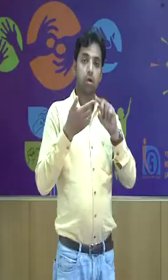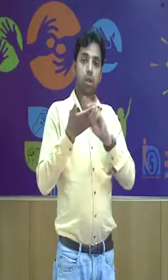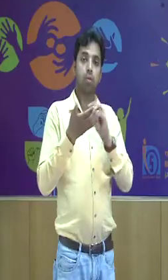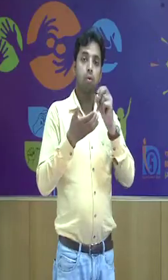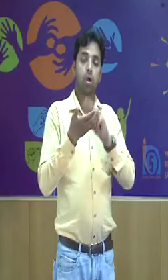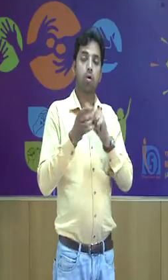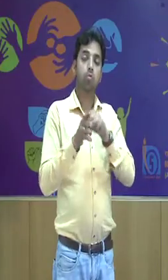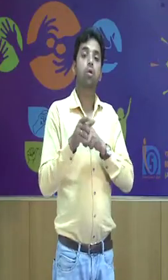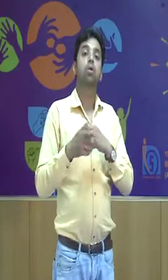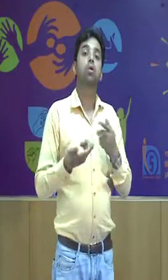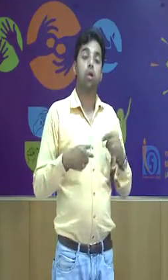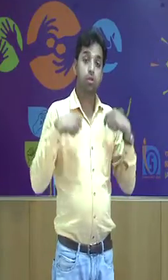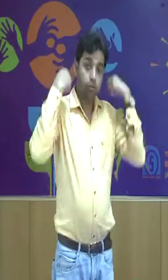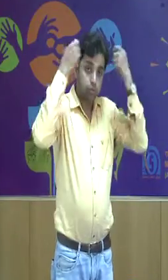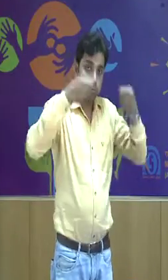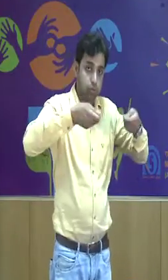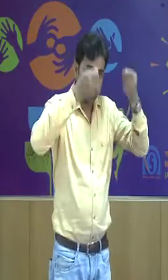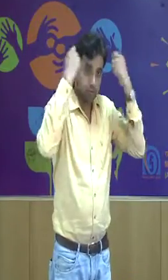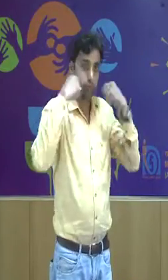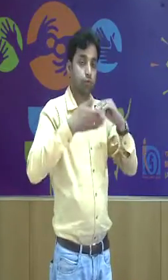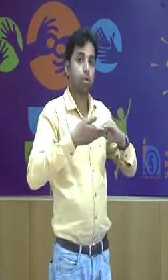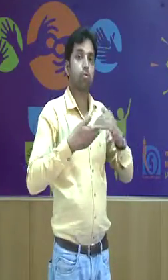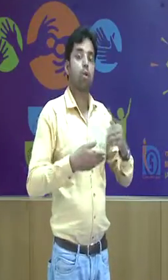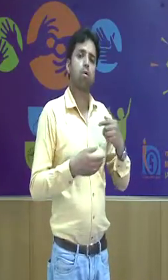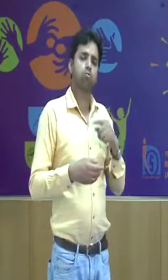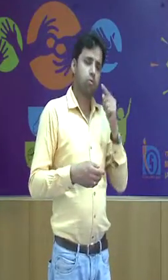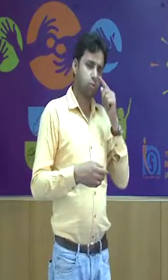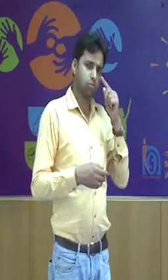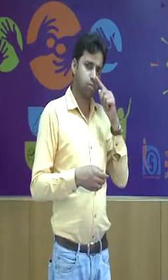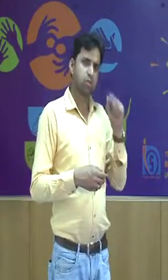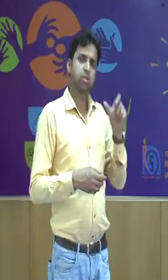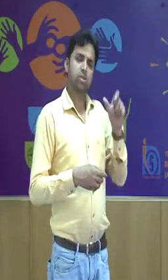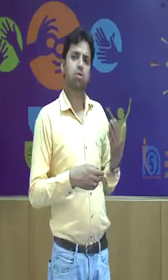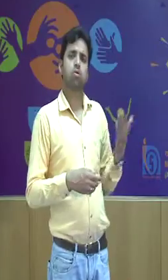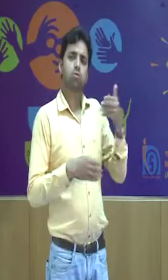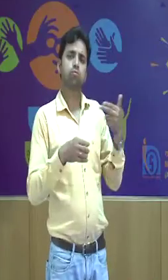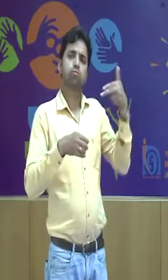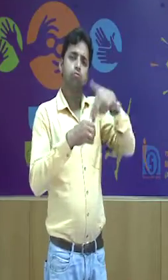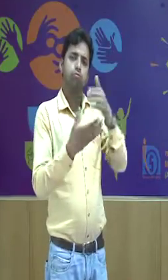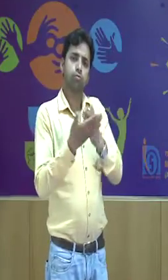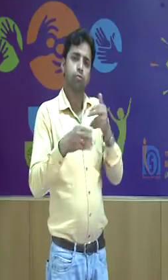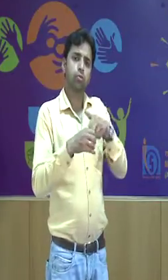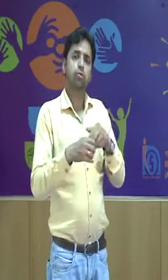In fact, the women could participate in all the activities like